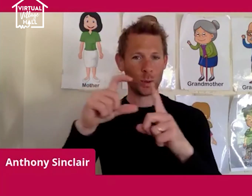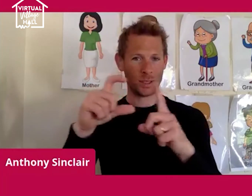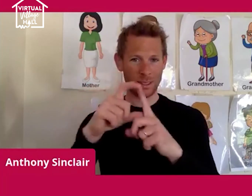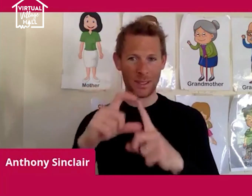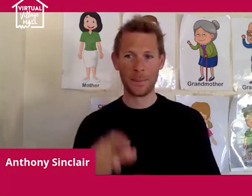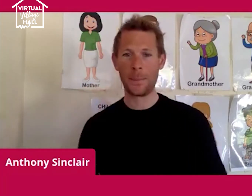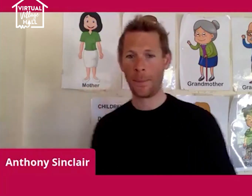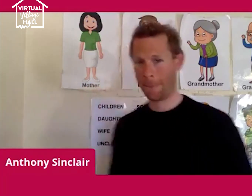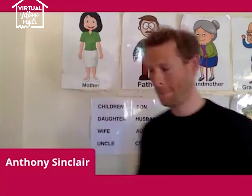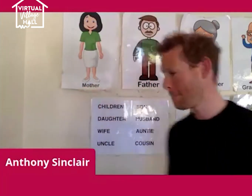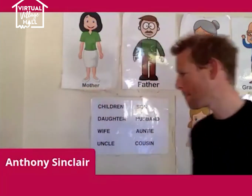Daughter.